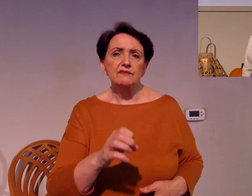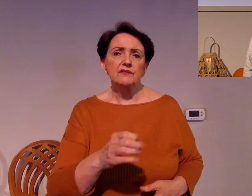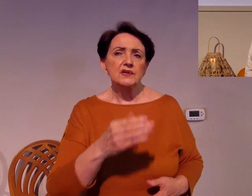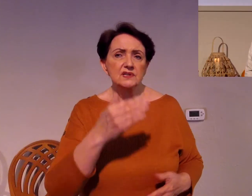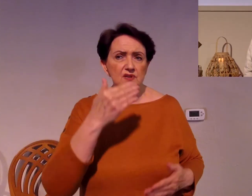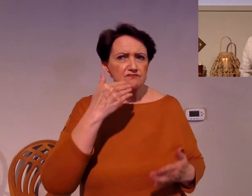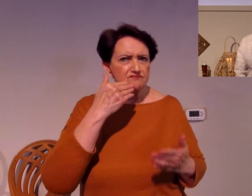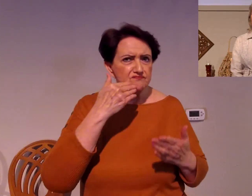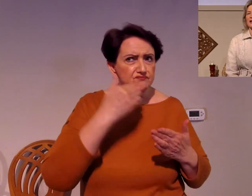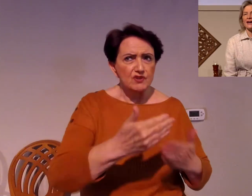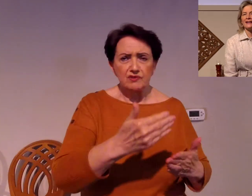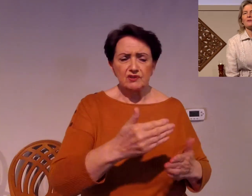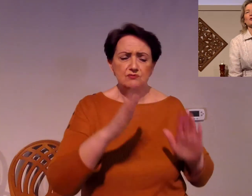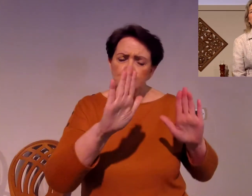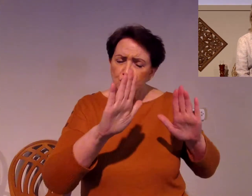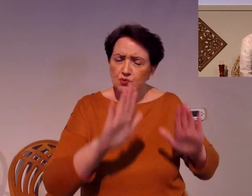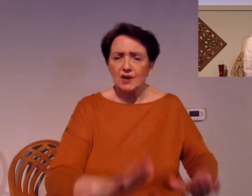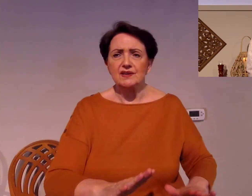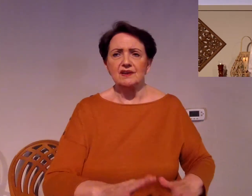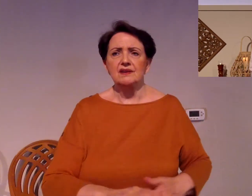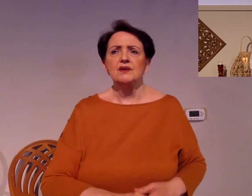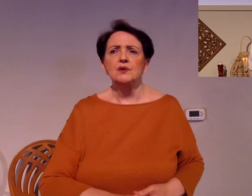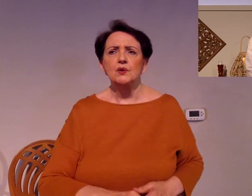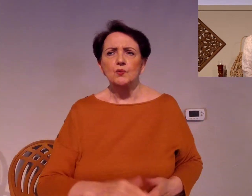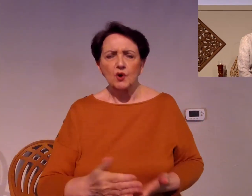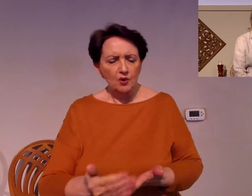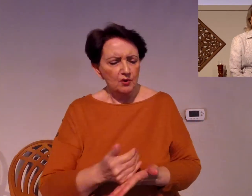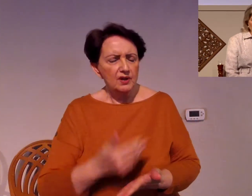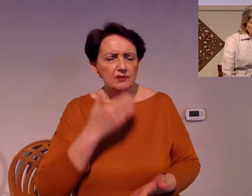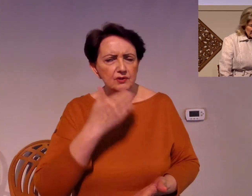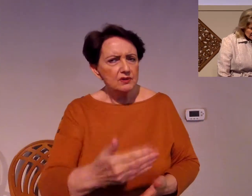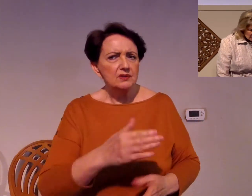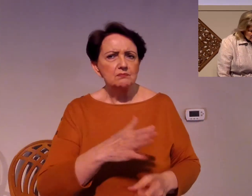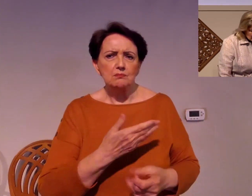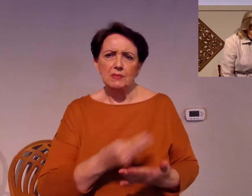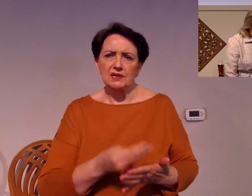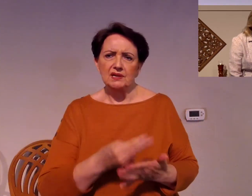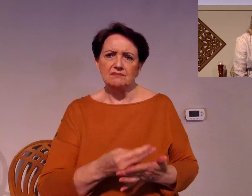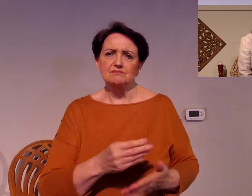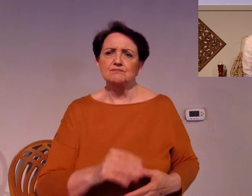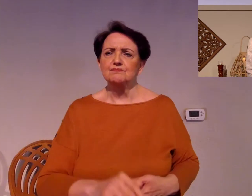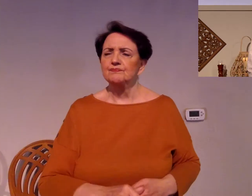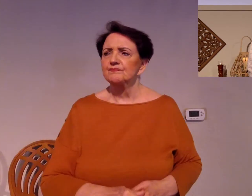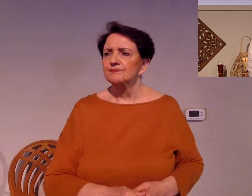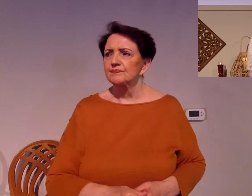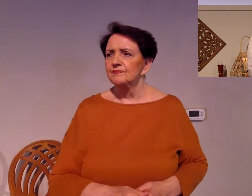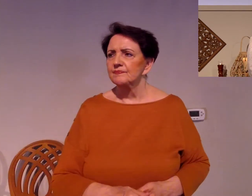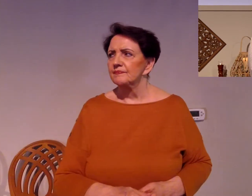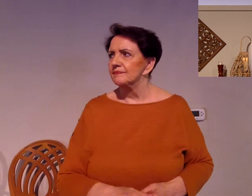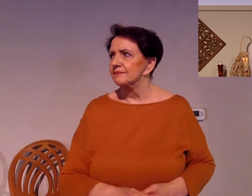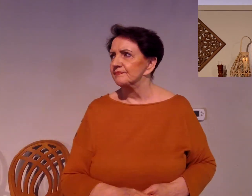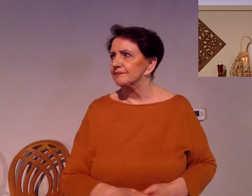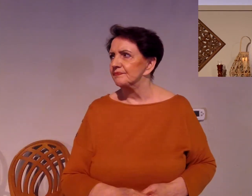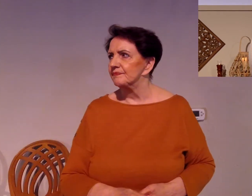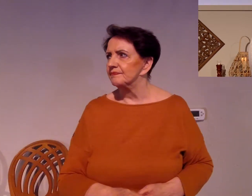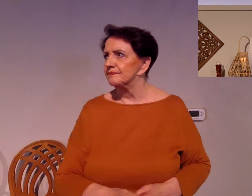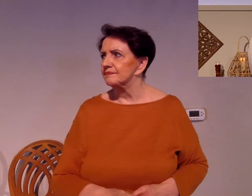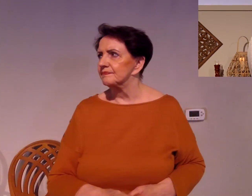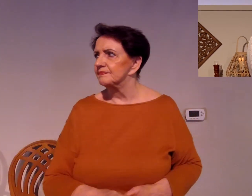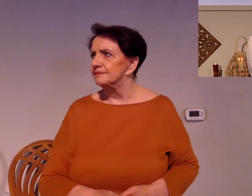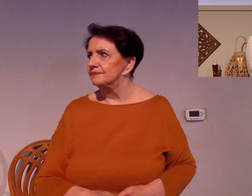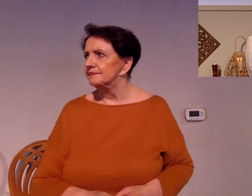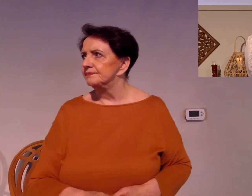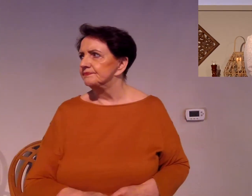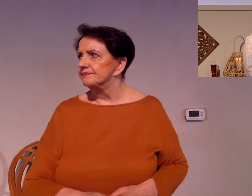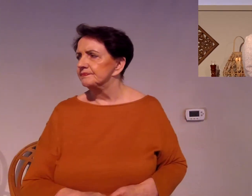Things that we're extremely good at and we're making a good living at it. The thing is,